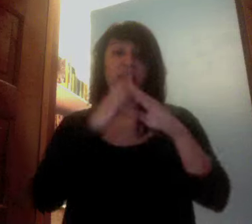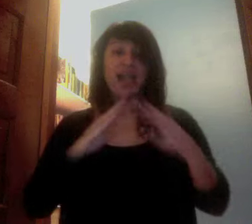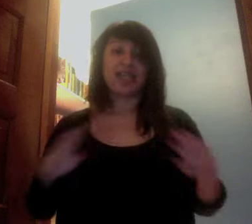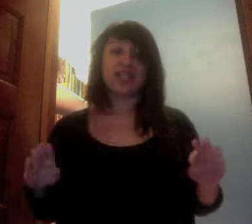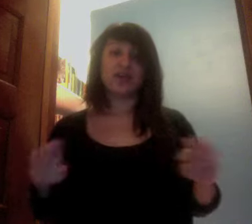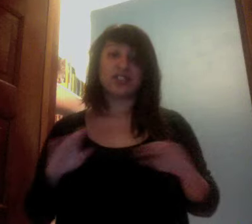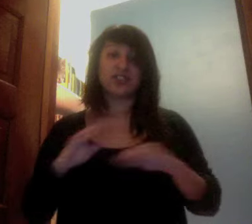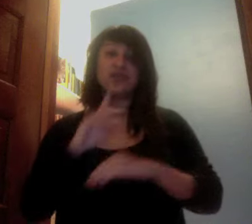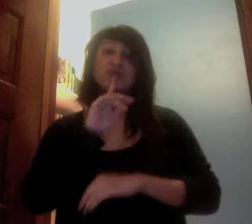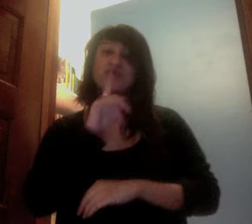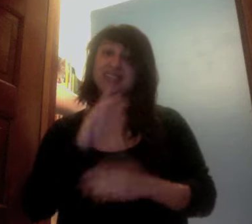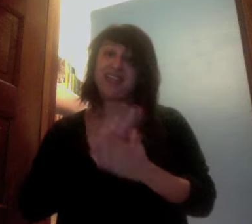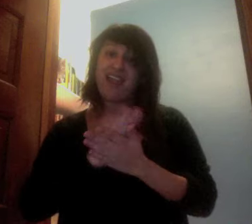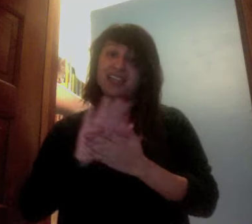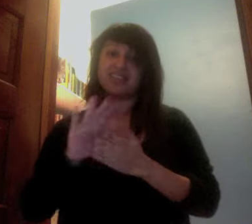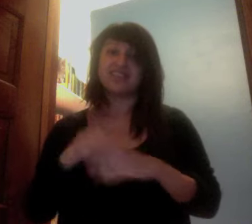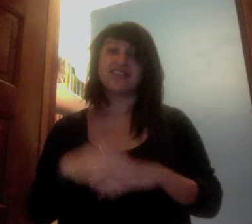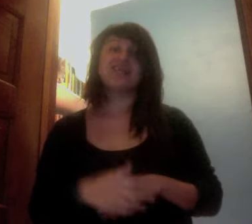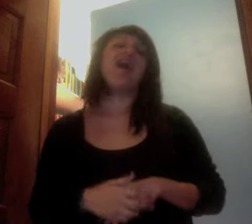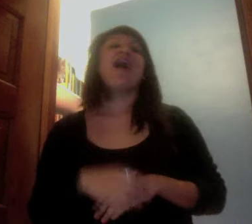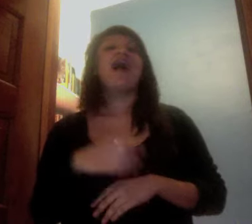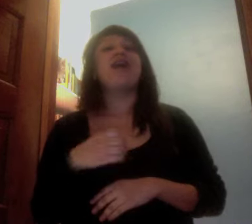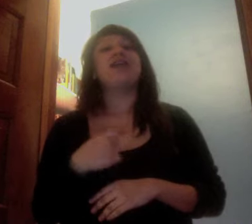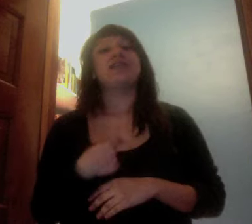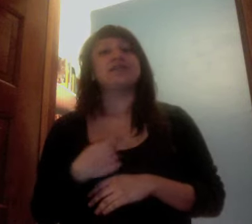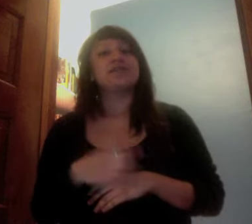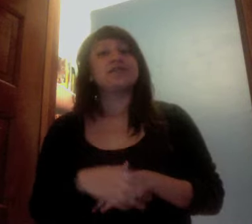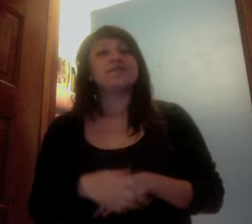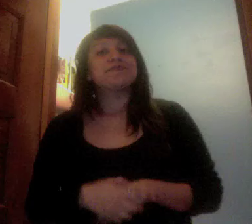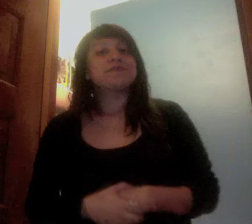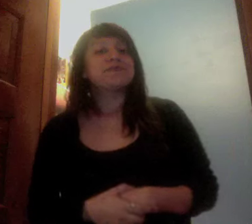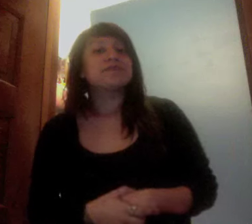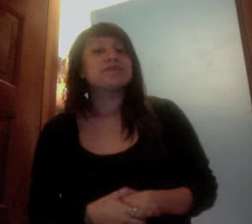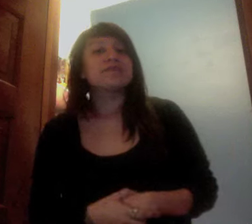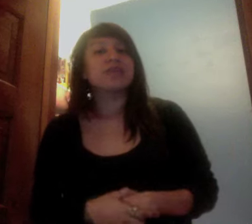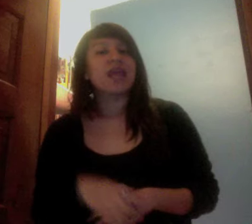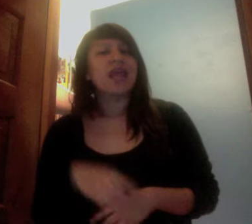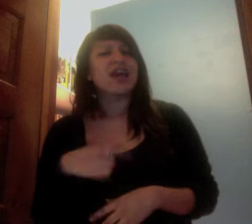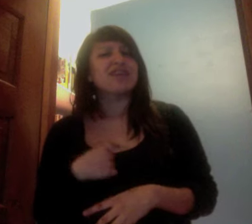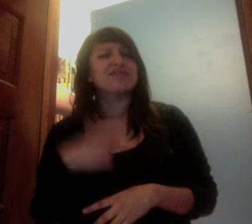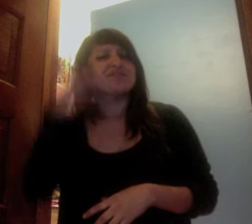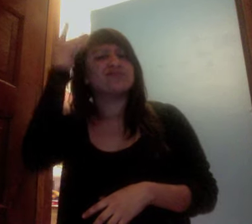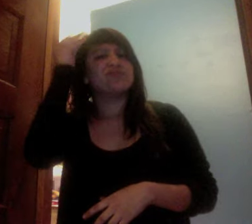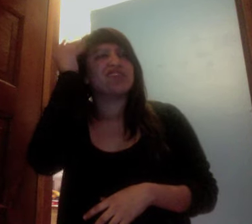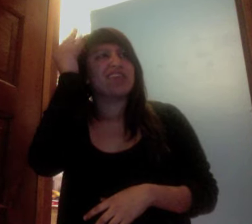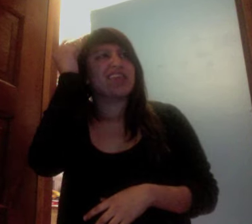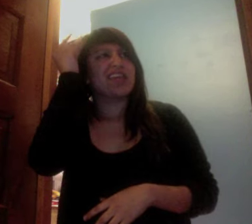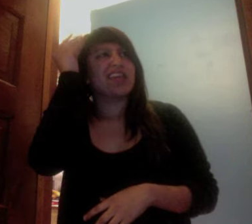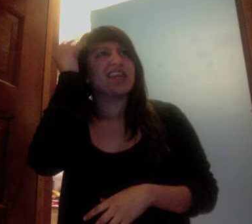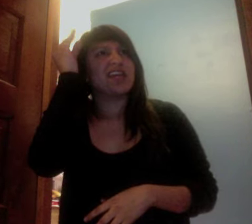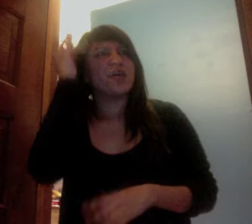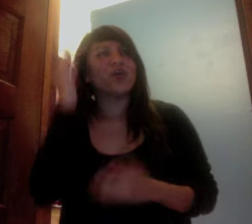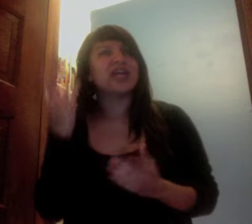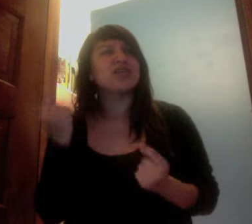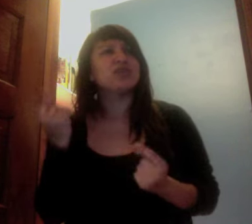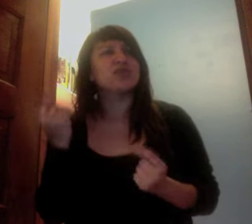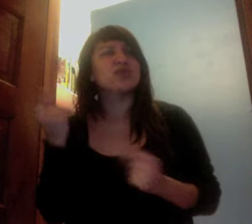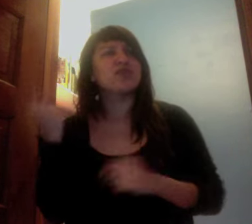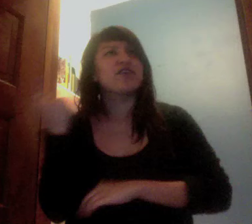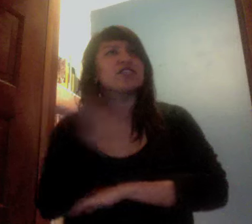nice. I'm trying to think, what did I do the first day? So the first day I just, got to the hotel,